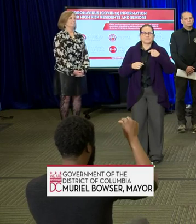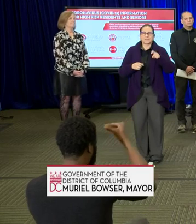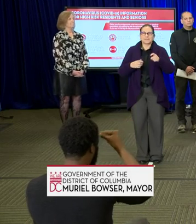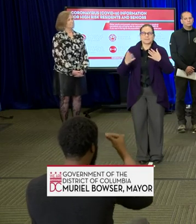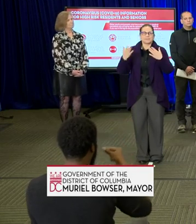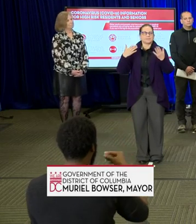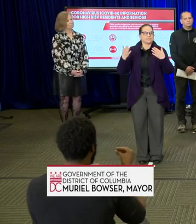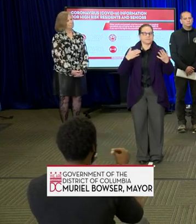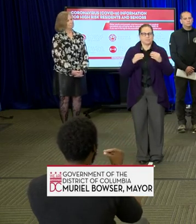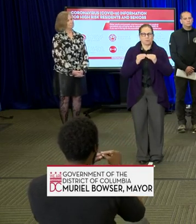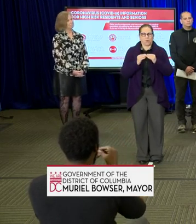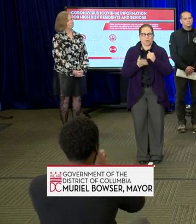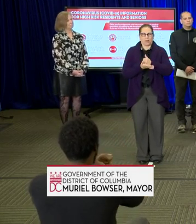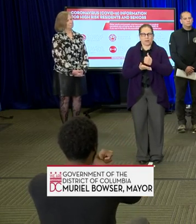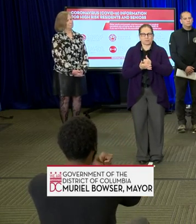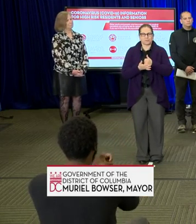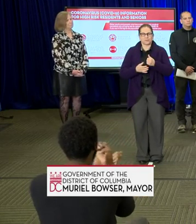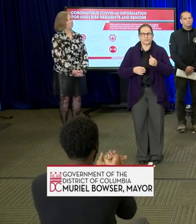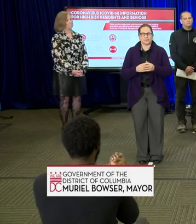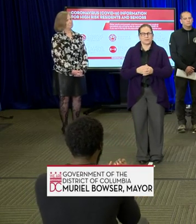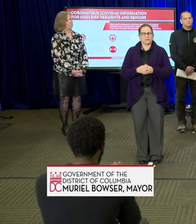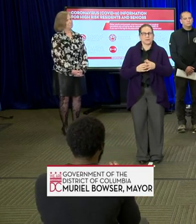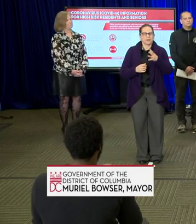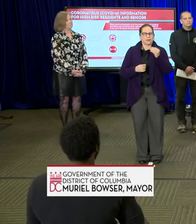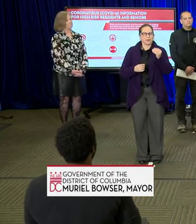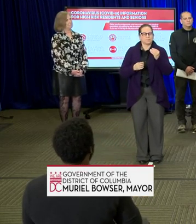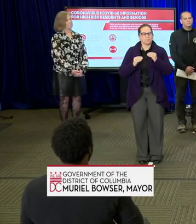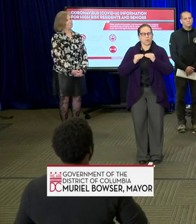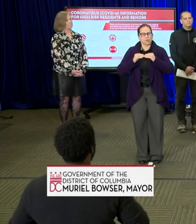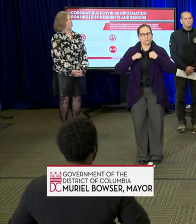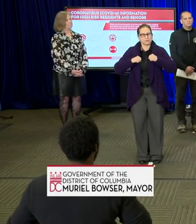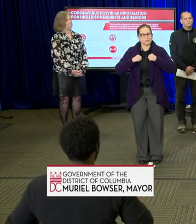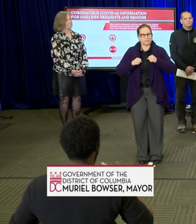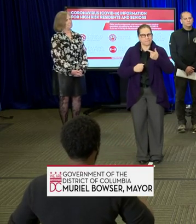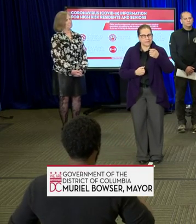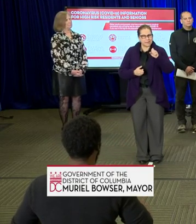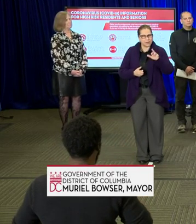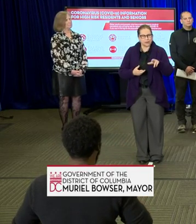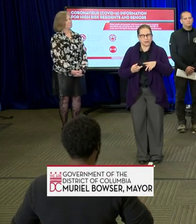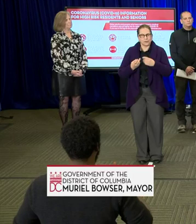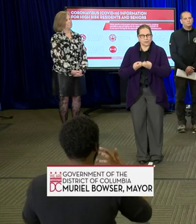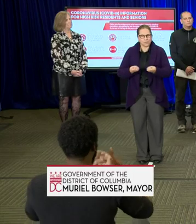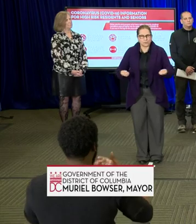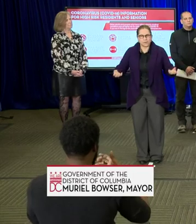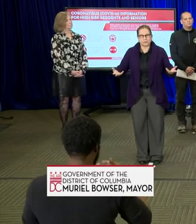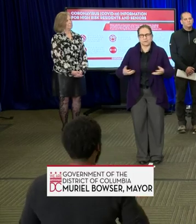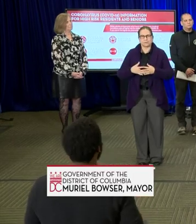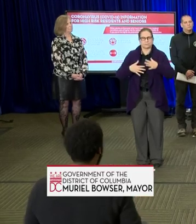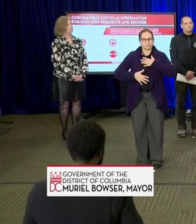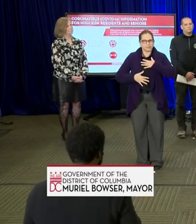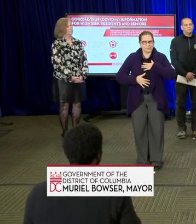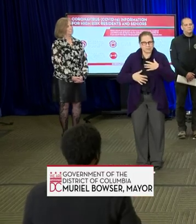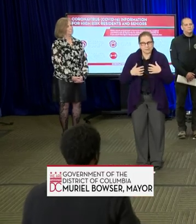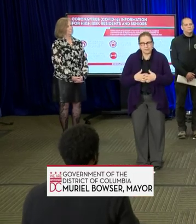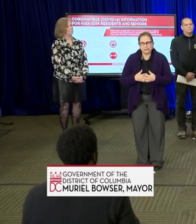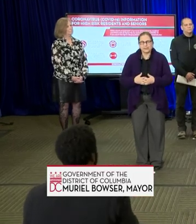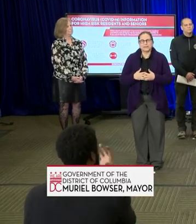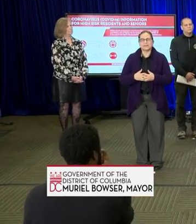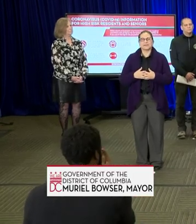personal protective equipment, and ventilators. The White House must ensure that the nation's capital,